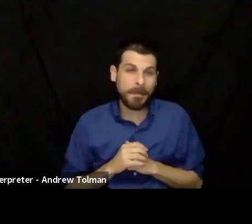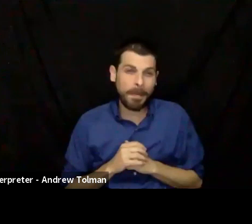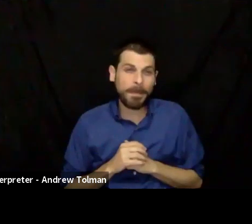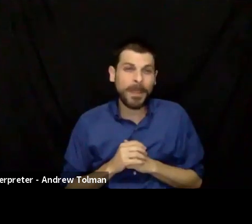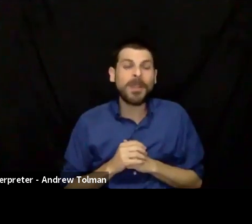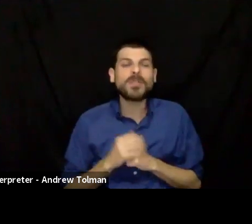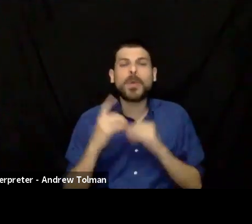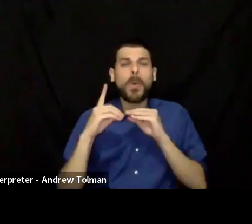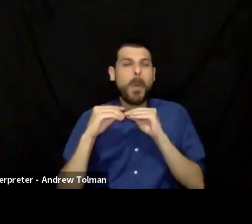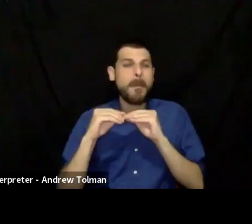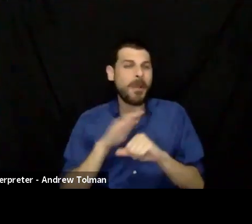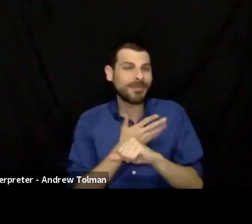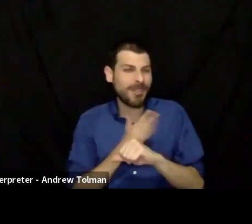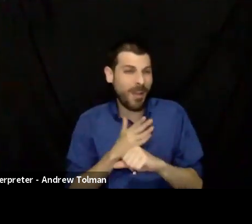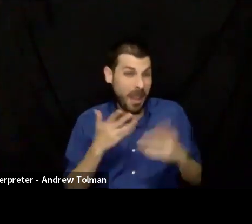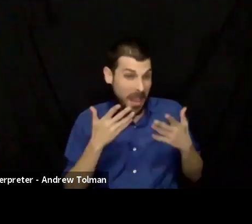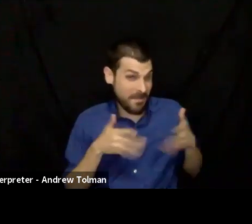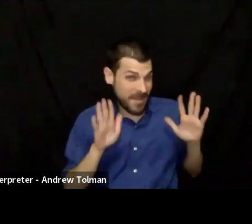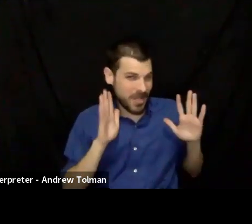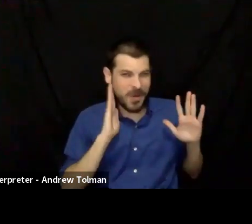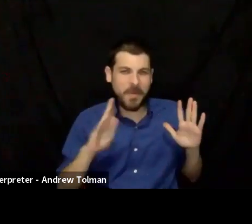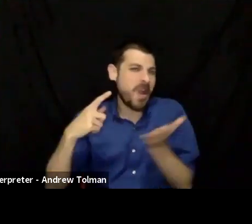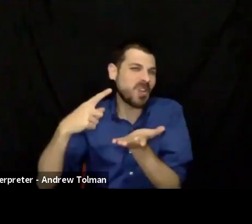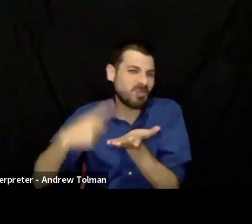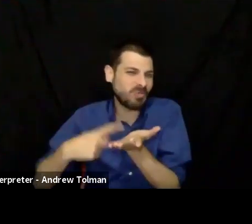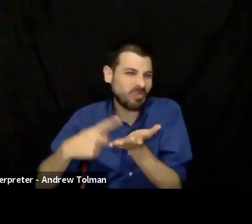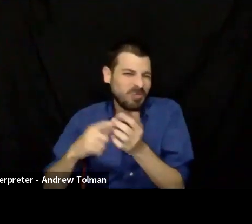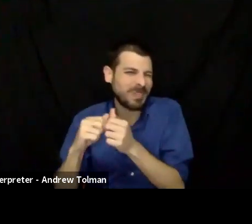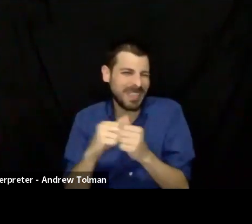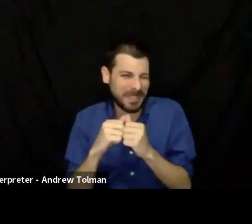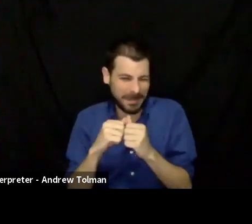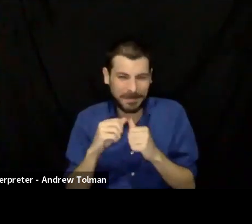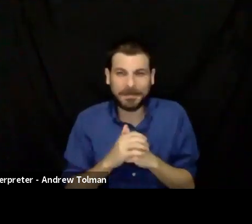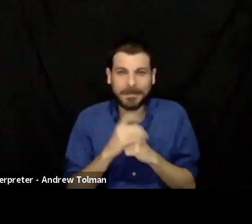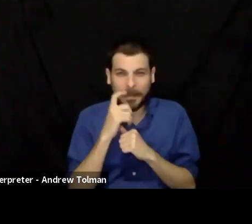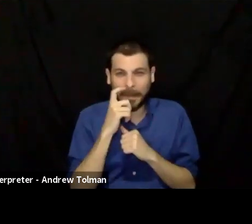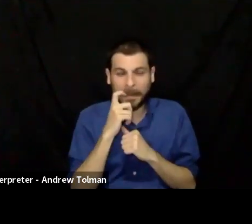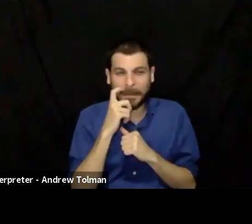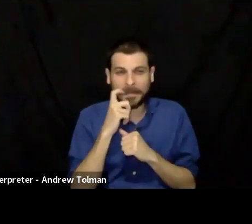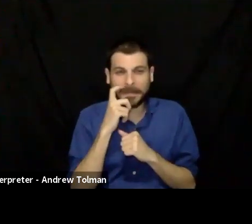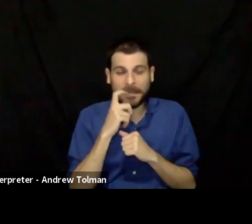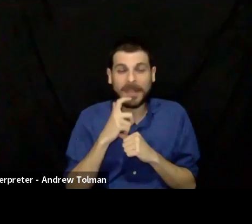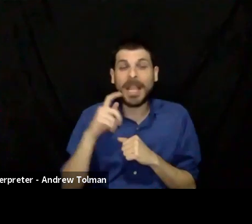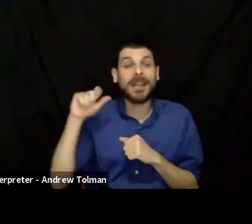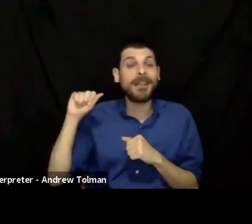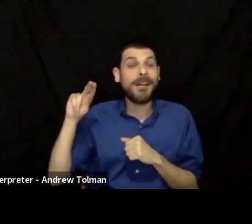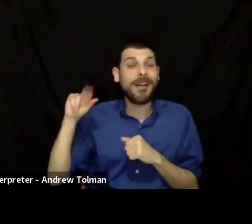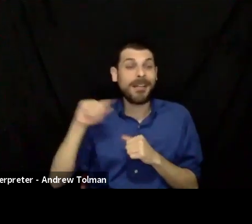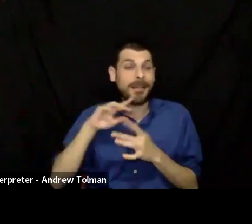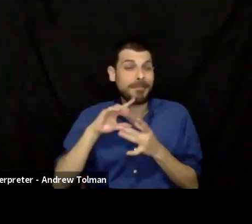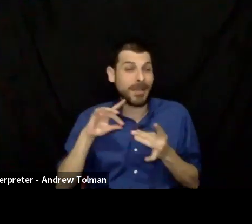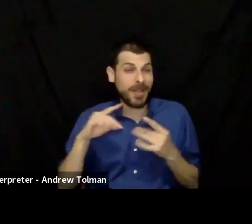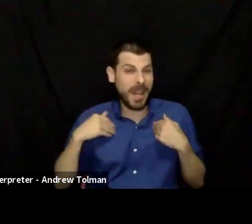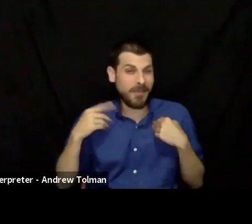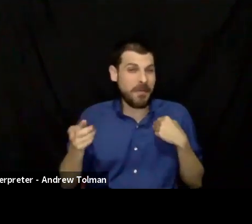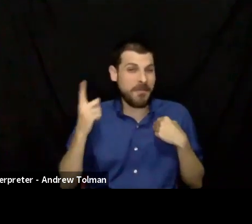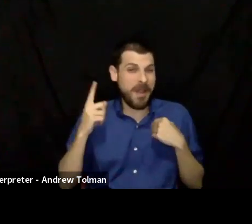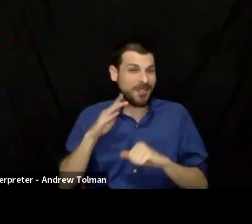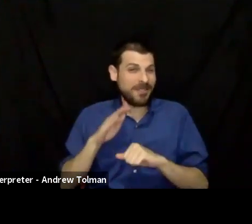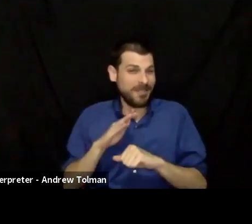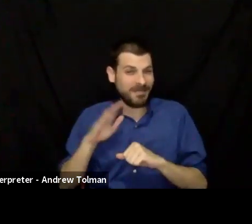again. And this one is off of the EP that Anna mentioned. And it's called Ordinary